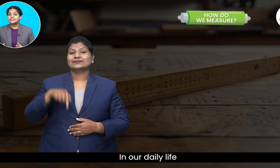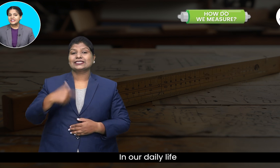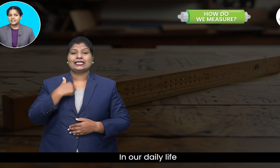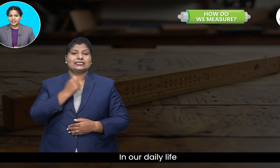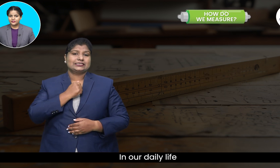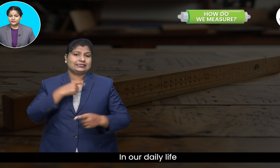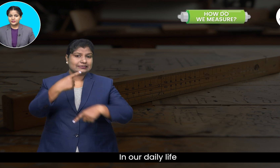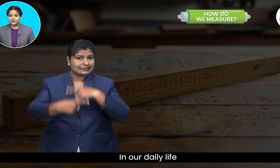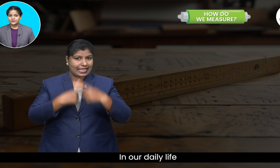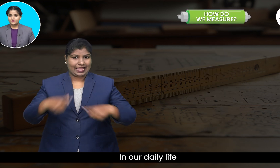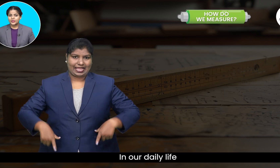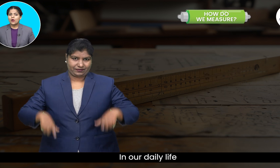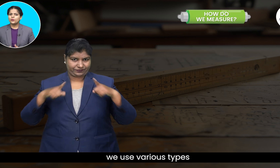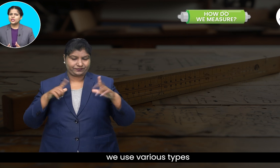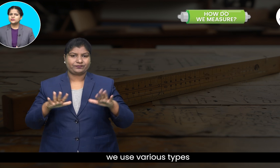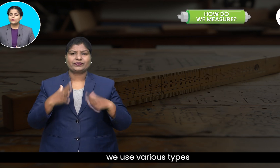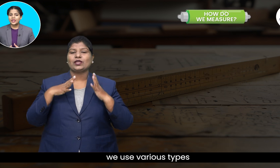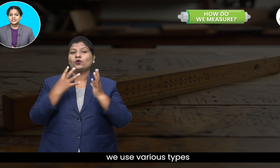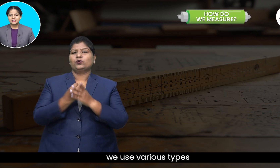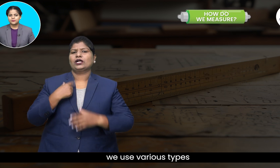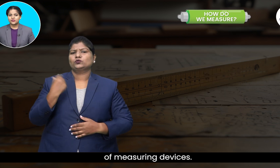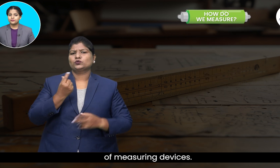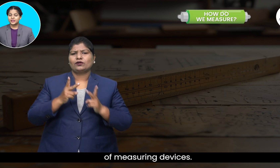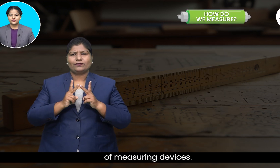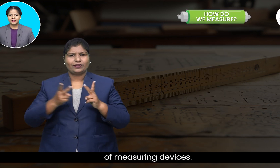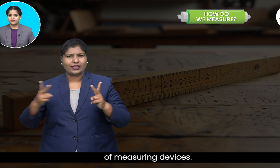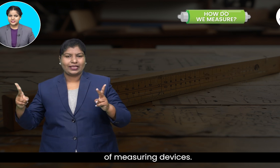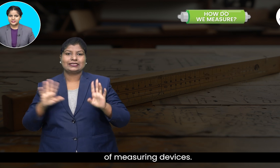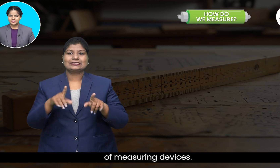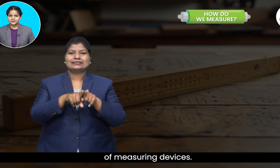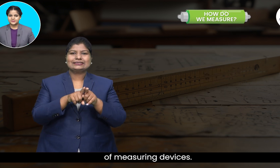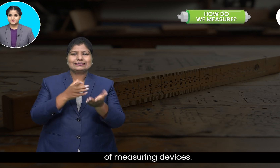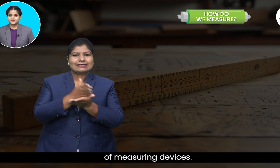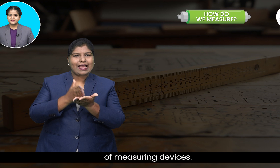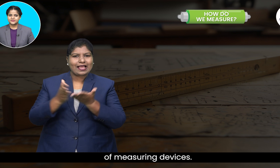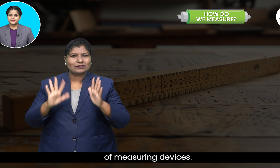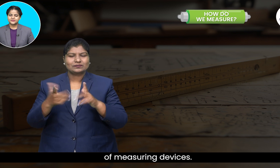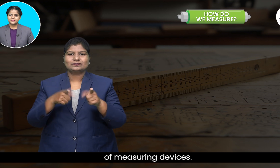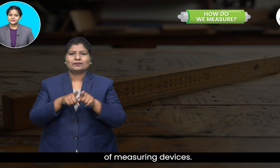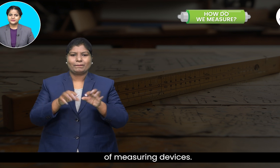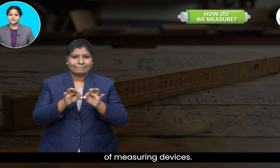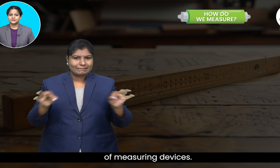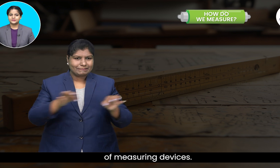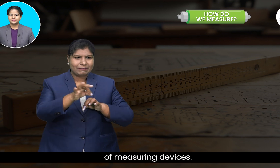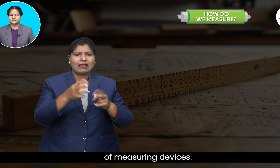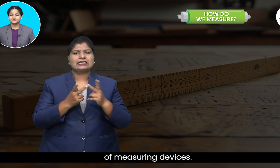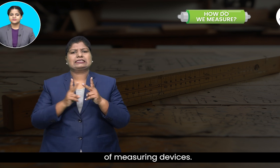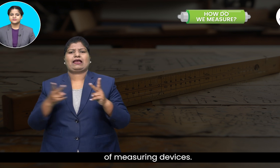In our daily life, we use various types of measuring devices.